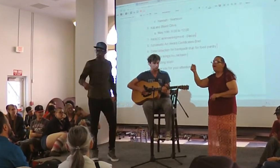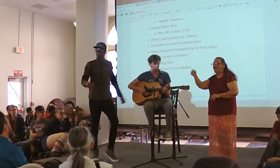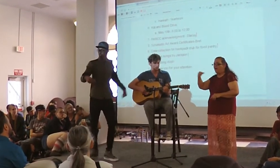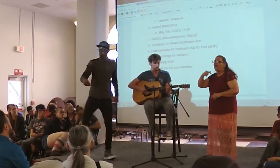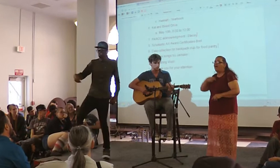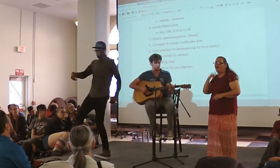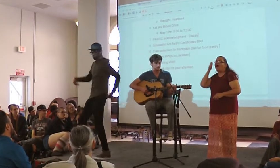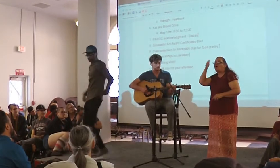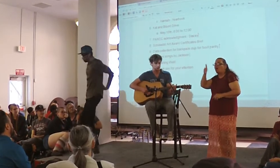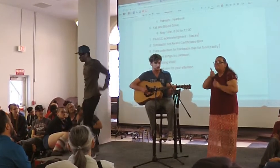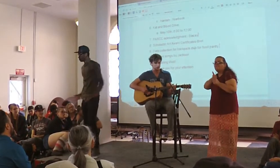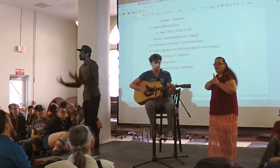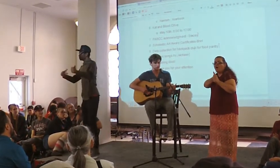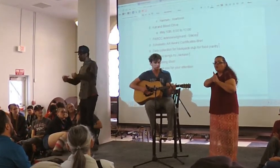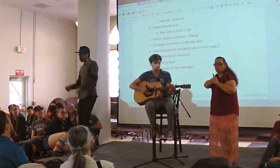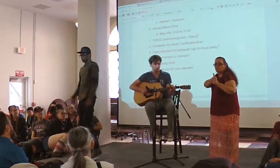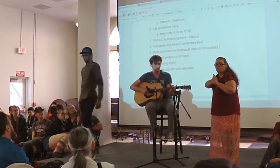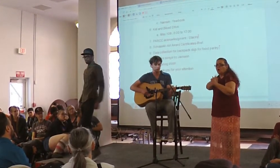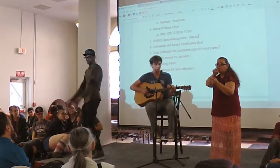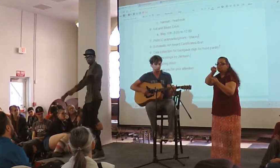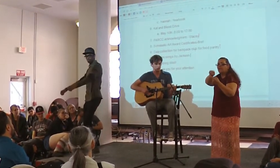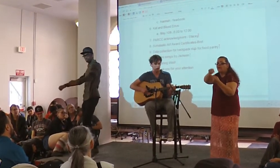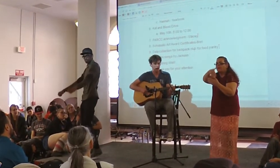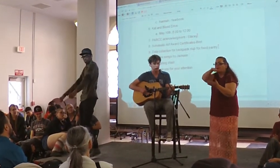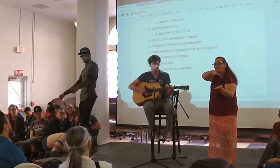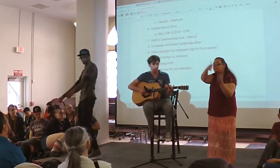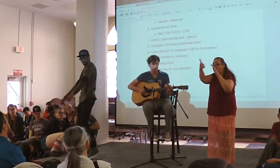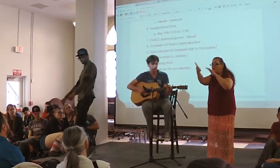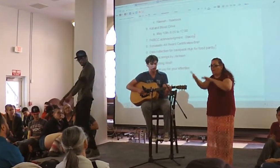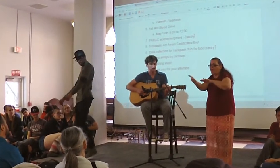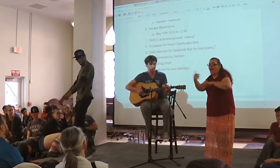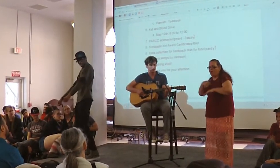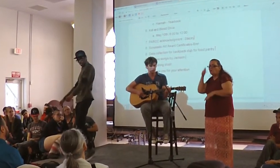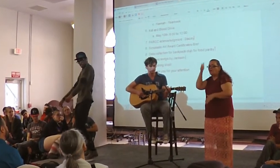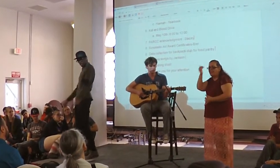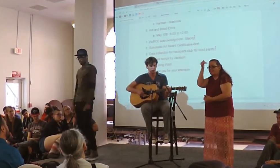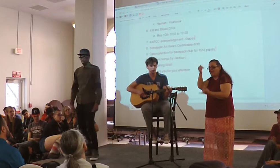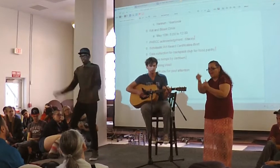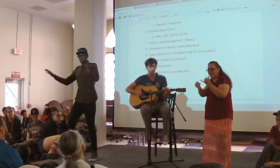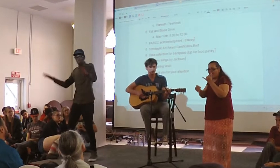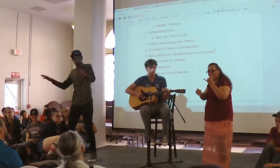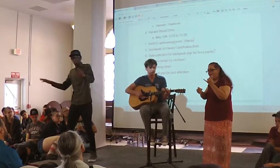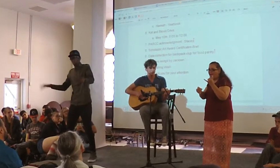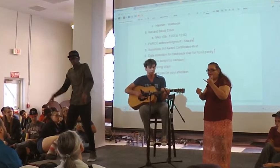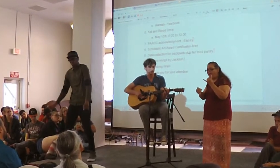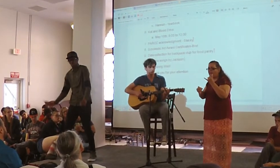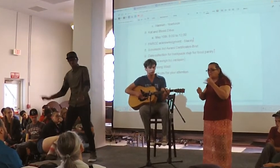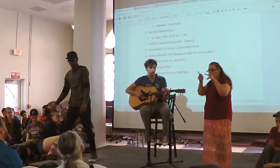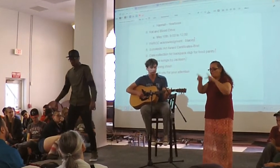friend. I will follow you until the ends of the earth. I will be the last person